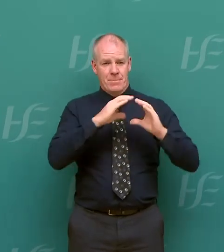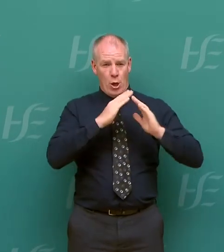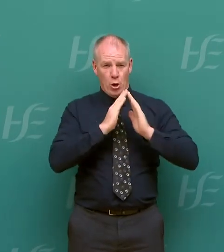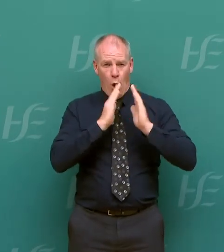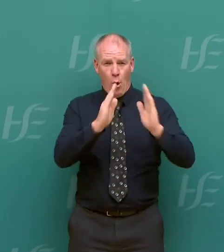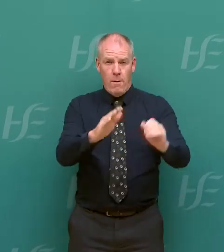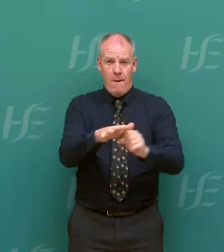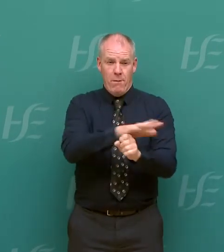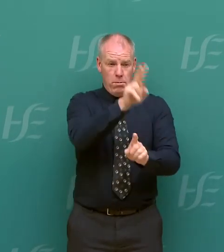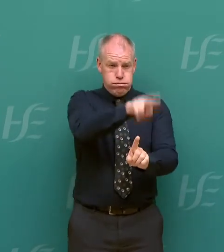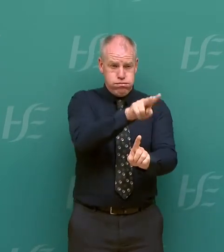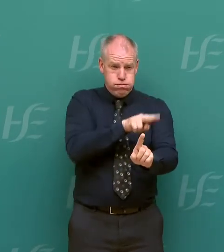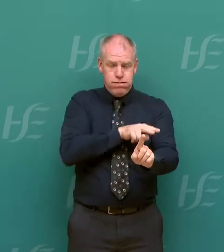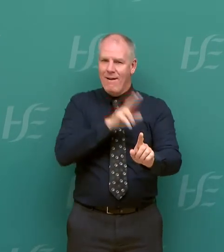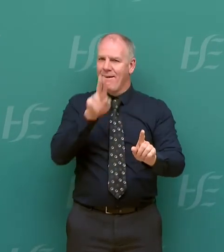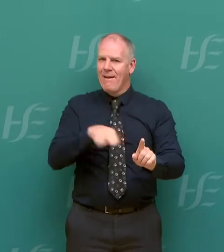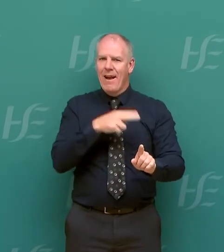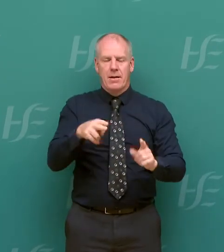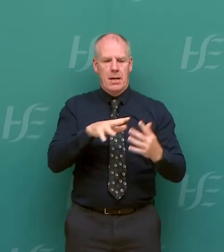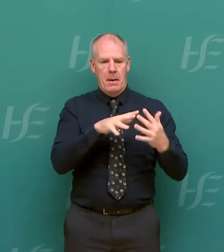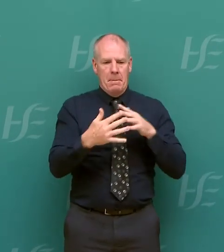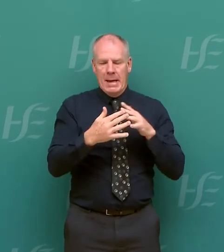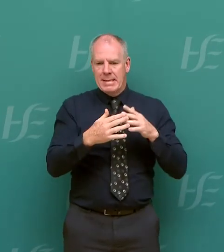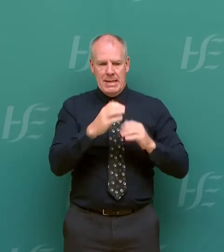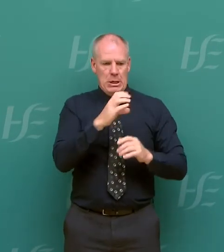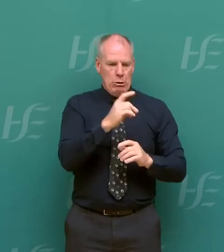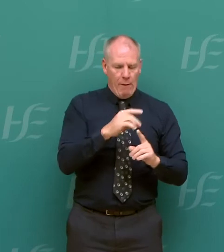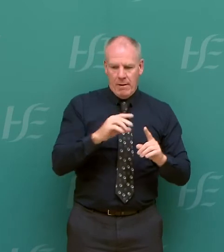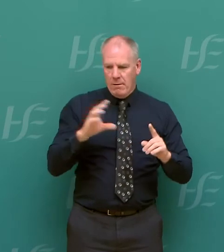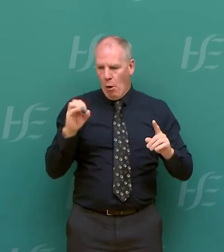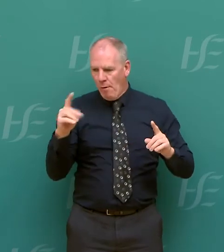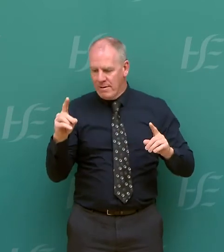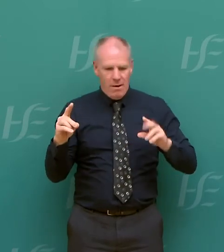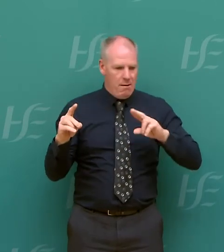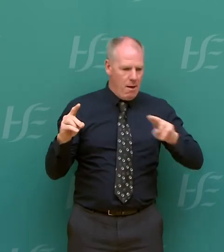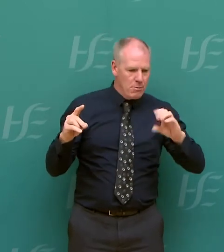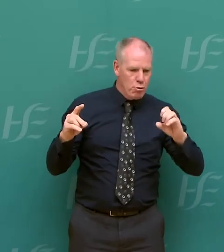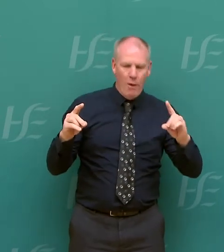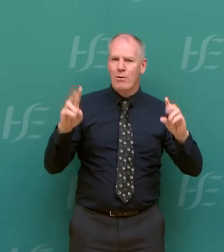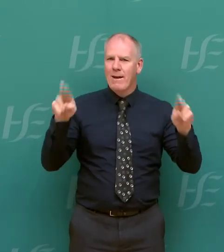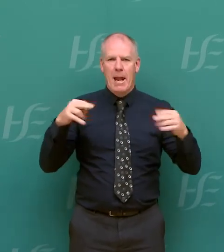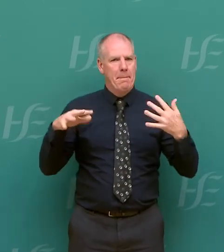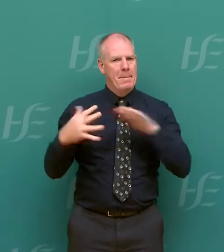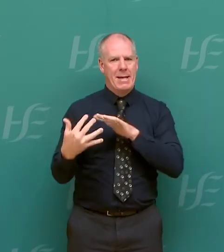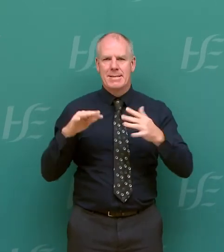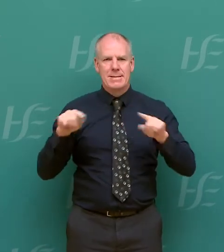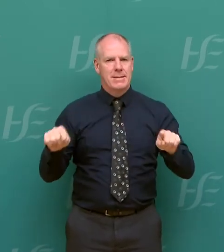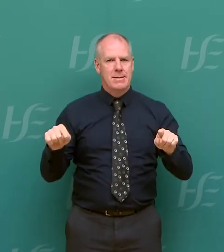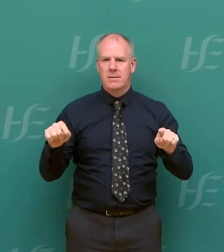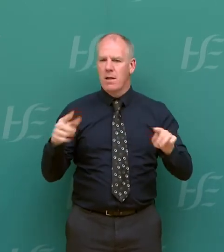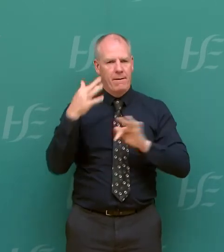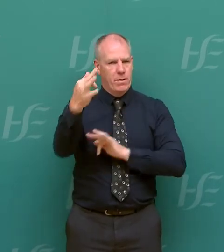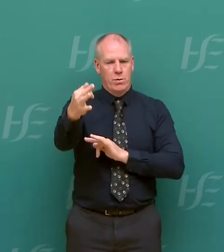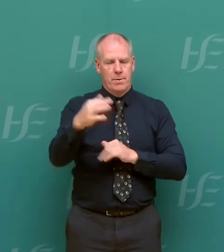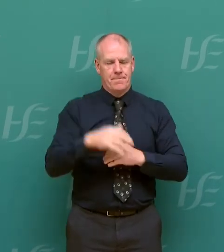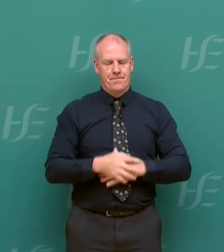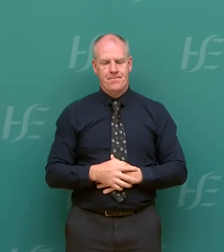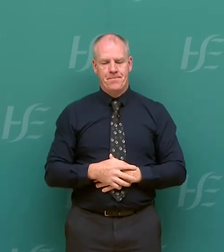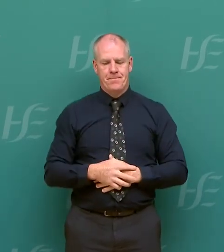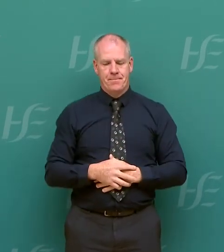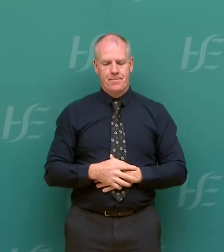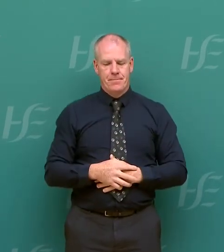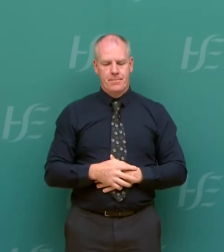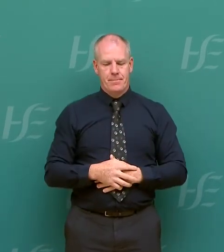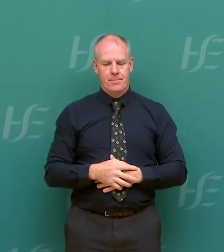people and, you know, a mixing of people who may have COVID or not. That's just not part of any way that we're thinking about the future. I think what we